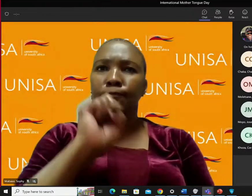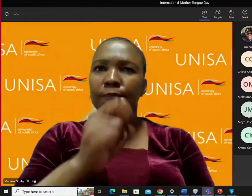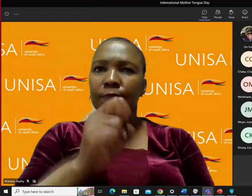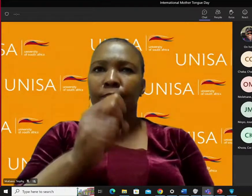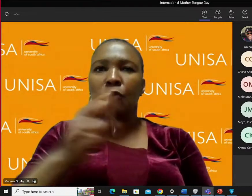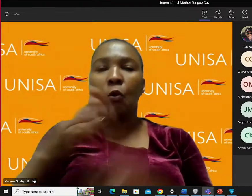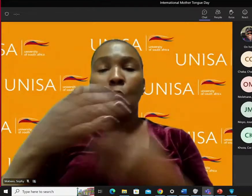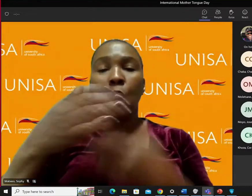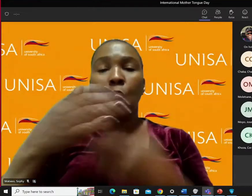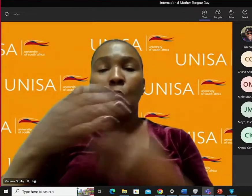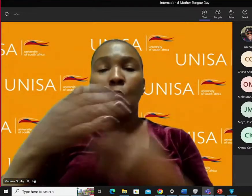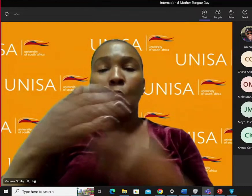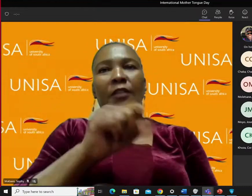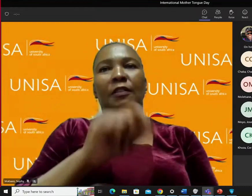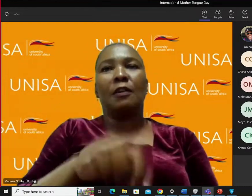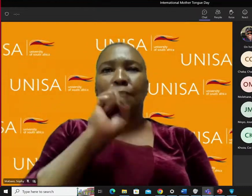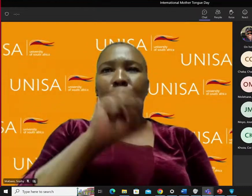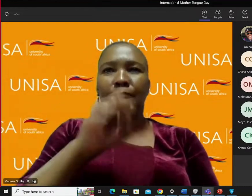hey,